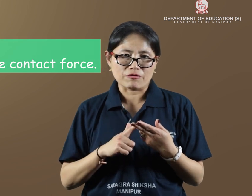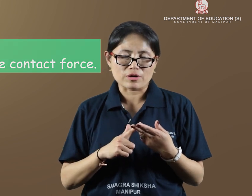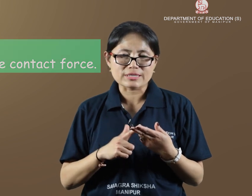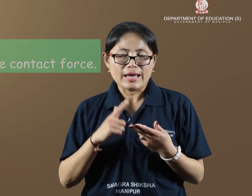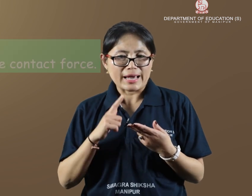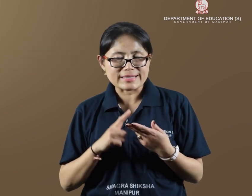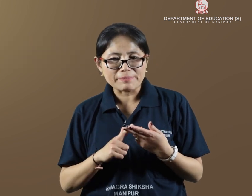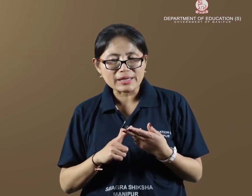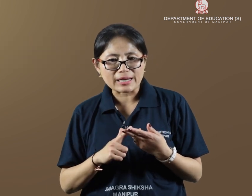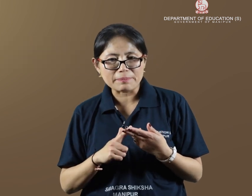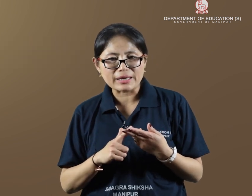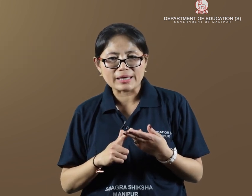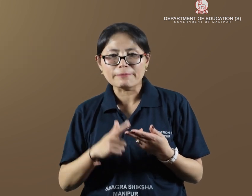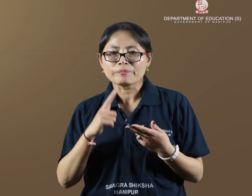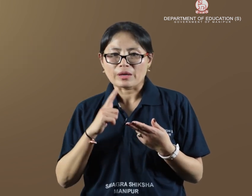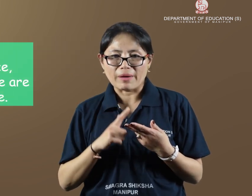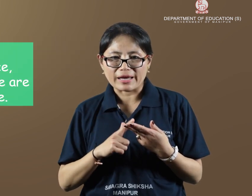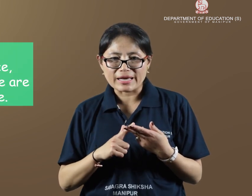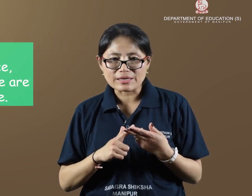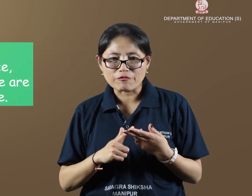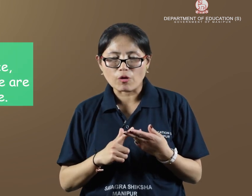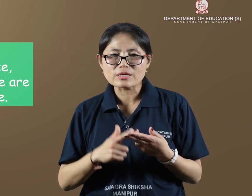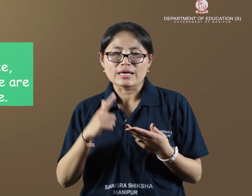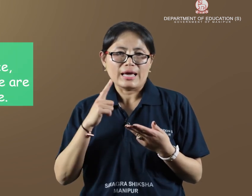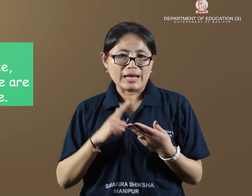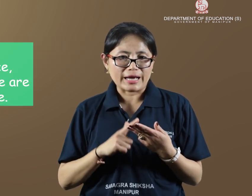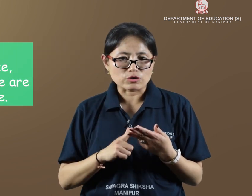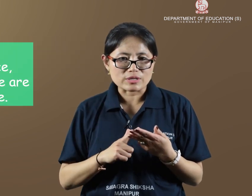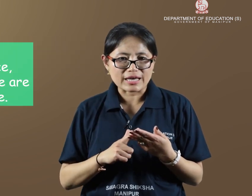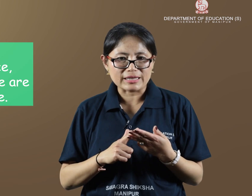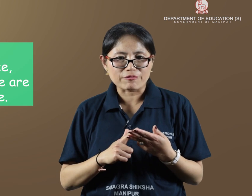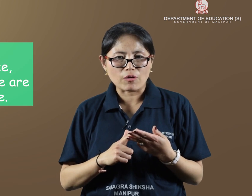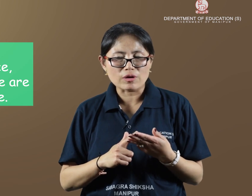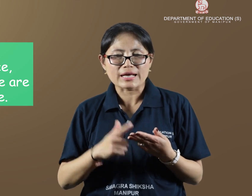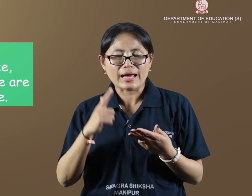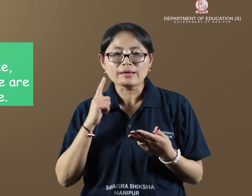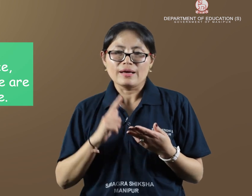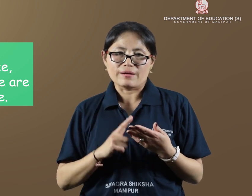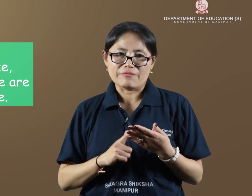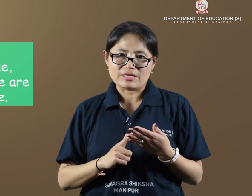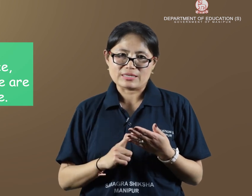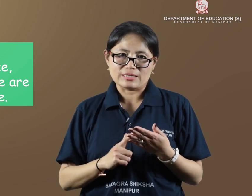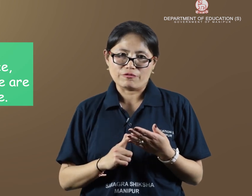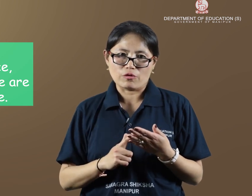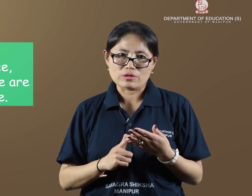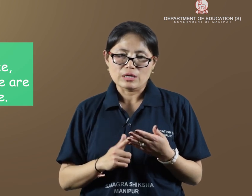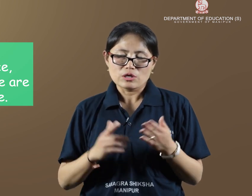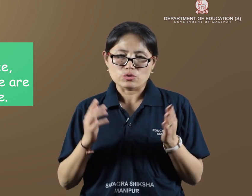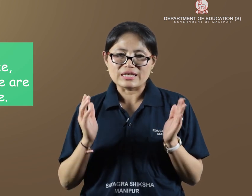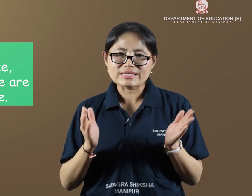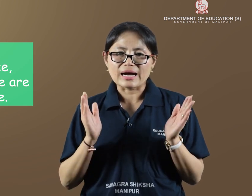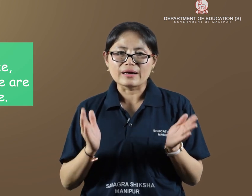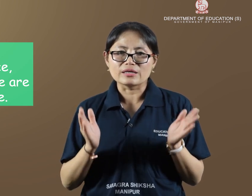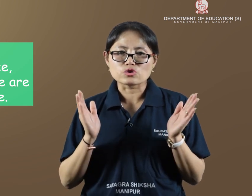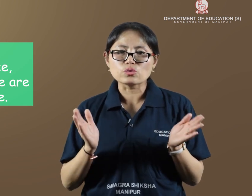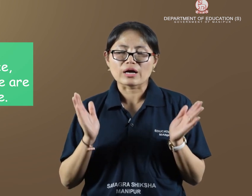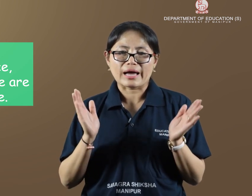force example kari p hi magnetic force electrostatic force and gravitational force so these are the two kinds